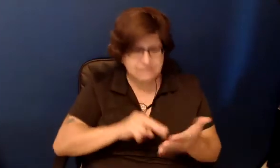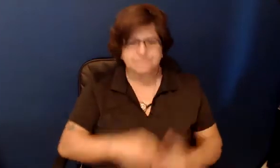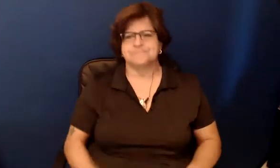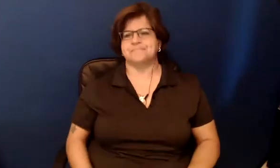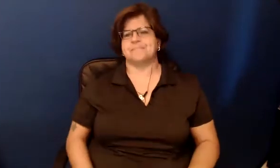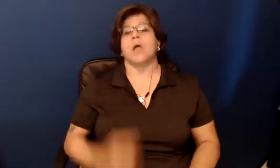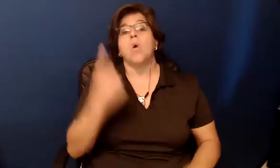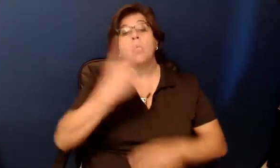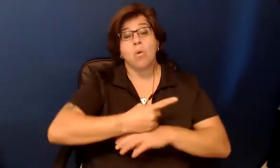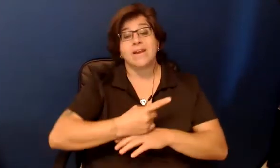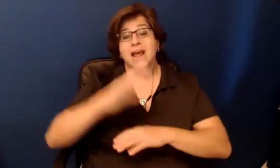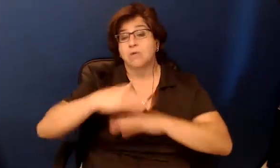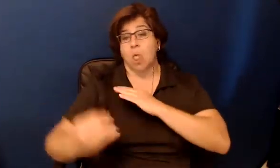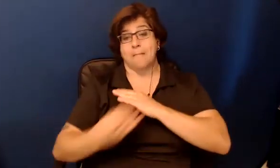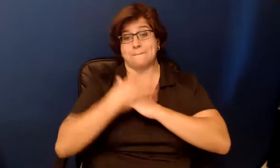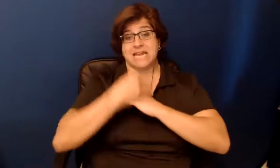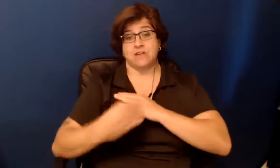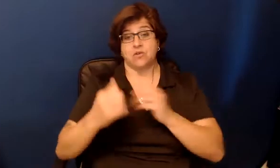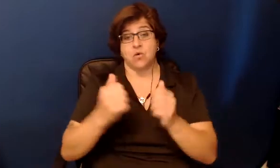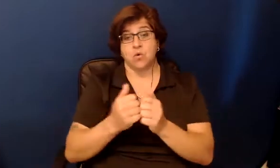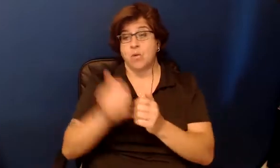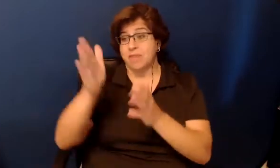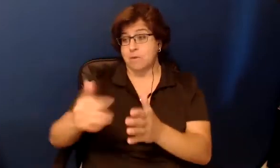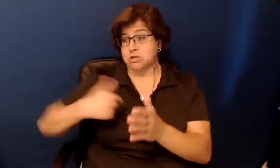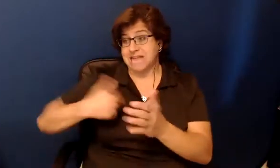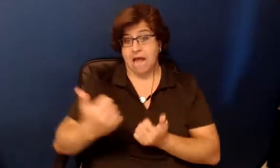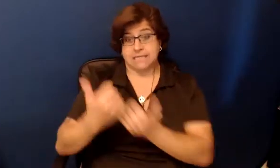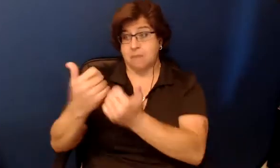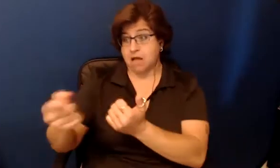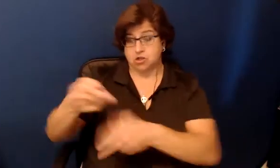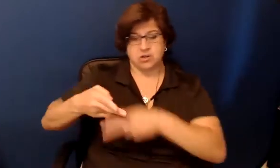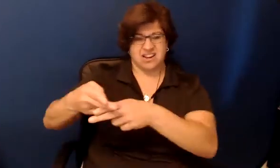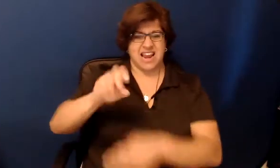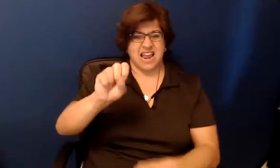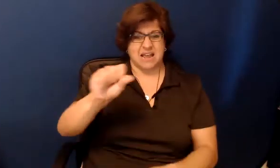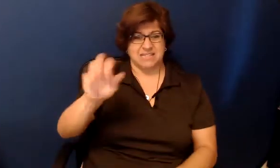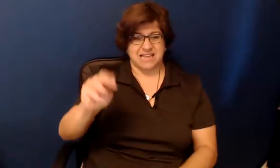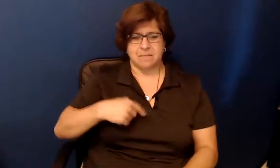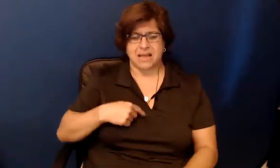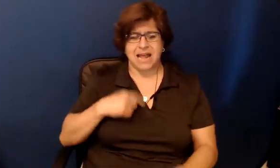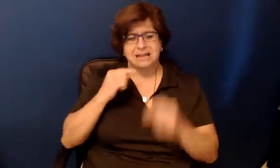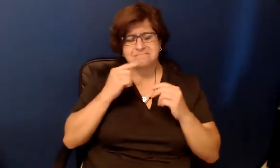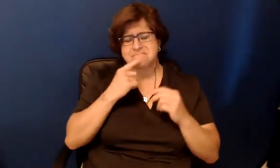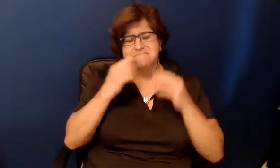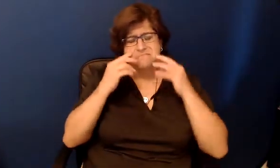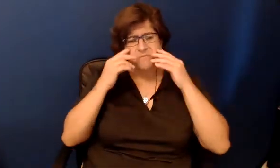And I was down on the beach one day with one of my sponsees, Sam,